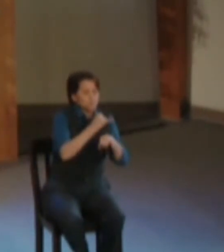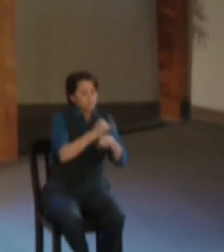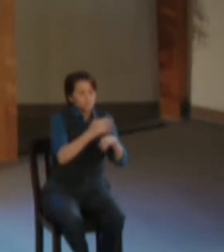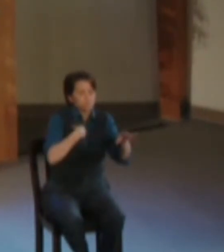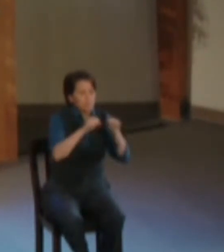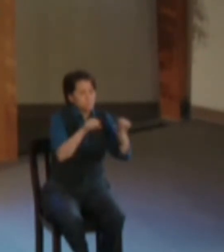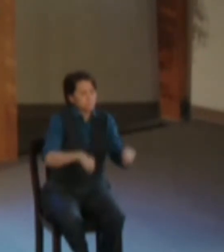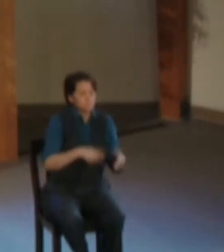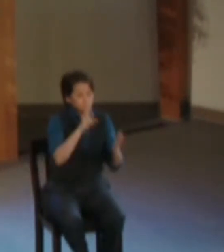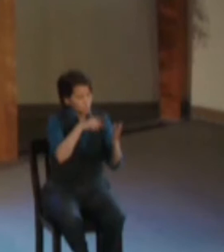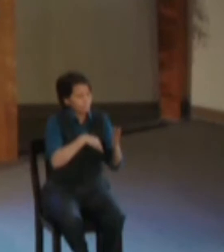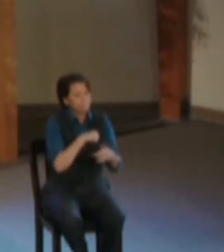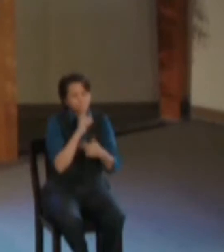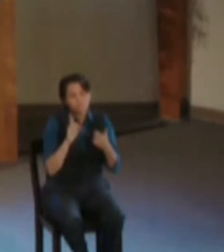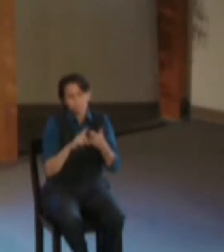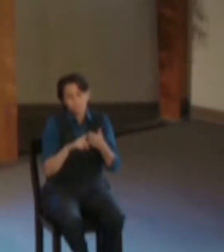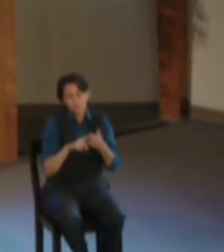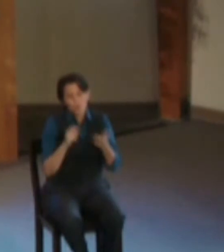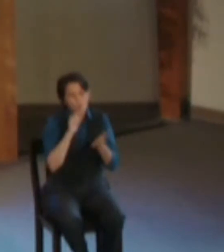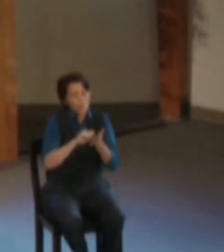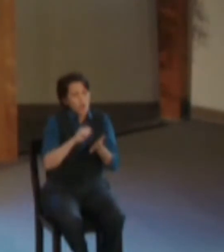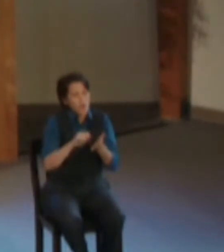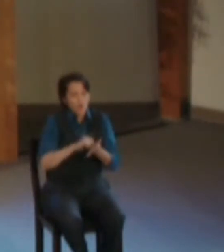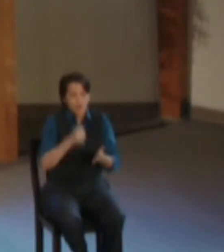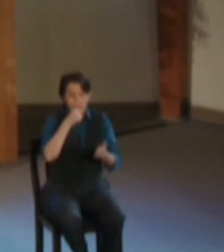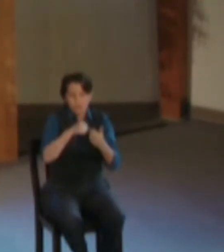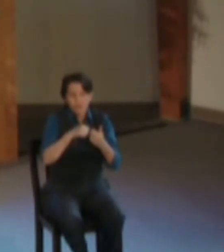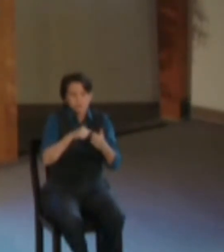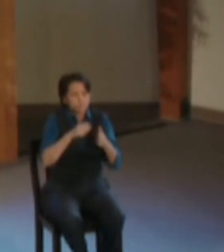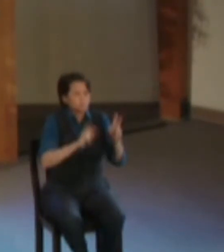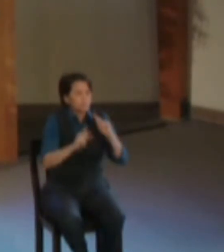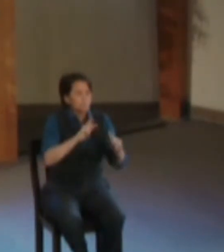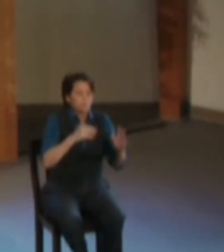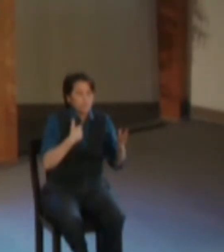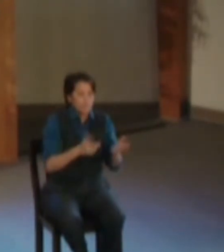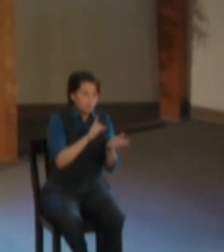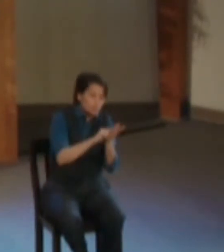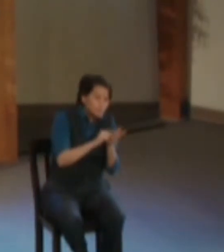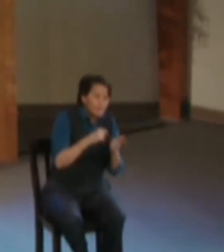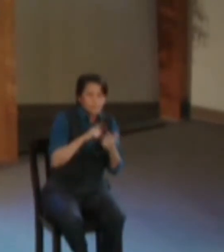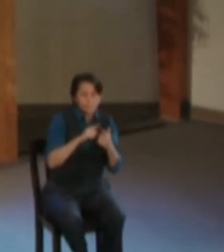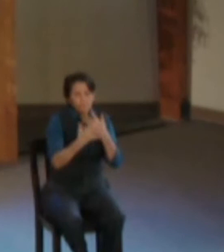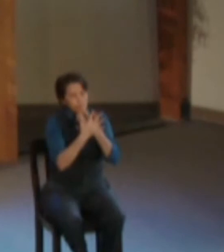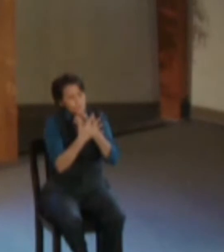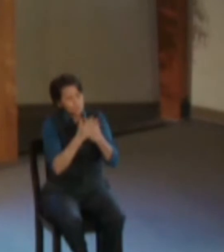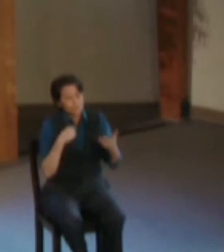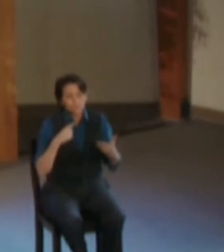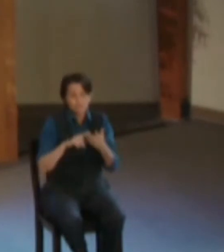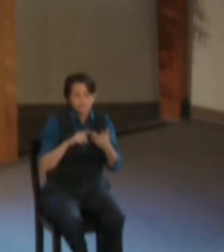can write letters to the editor, letters to people in prison, letters to workers who are making a difference in the